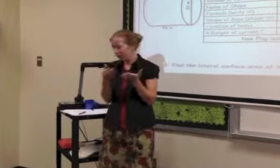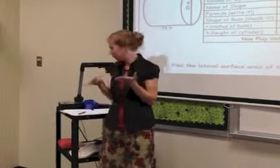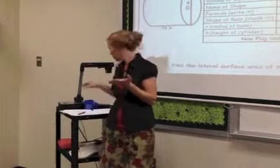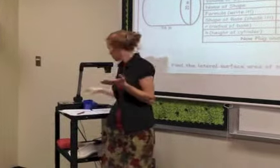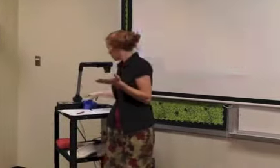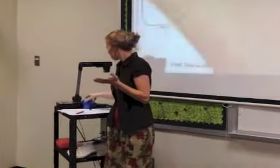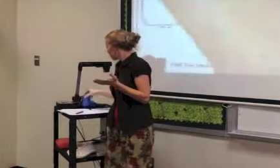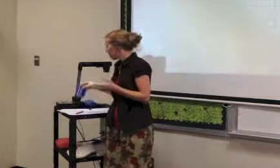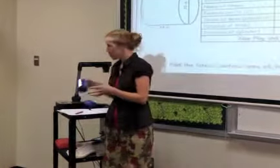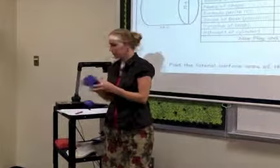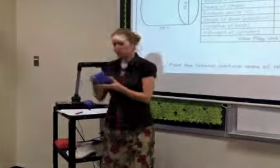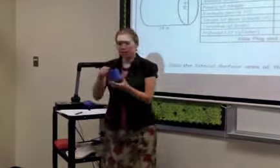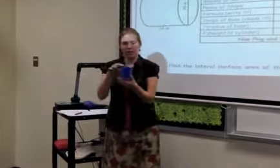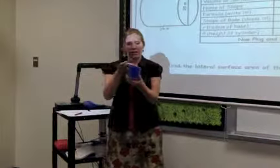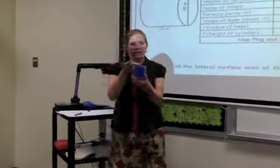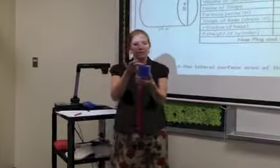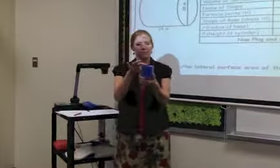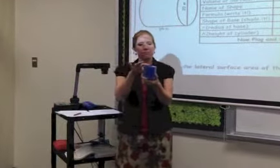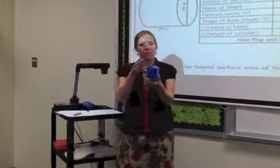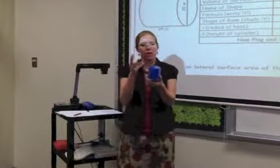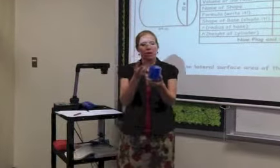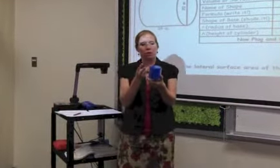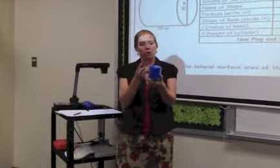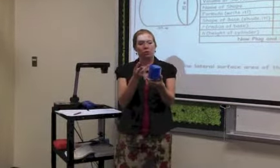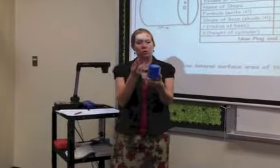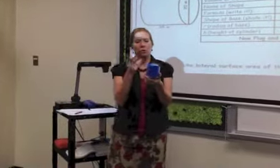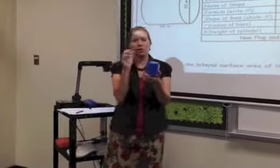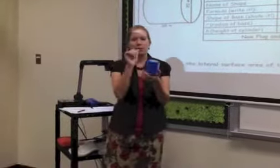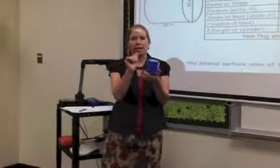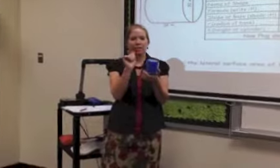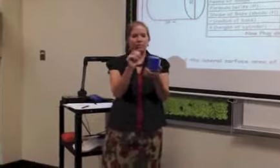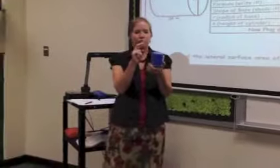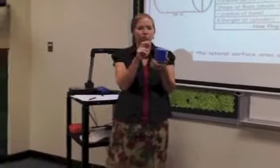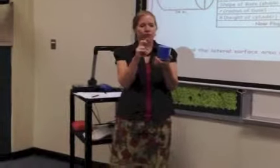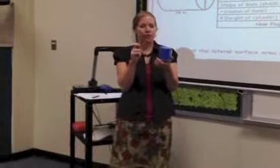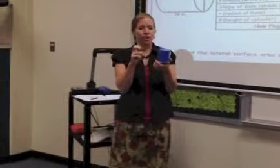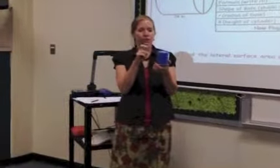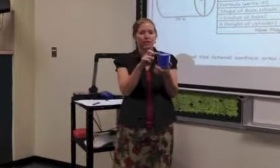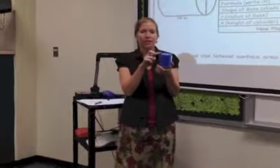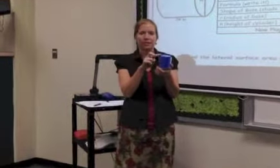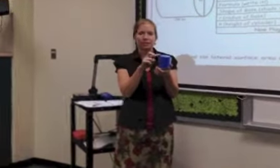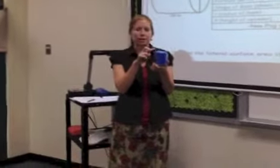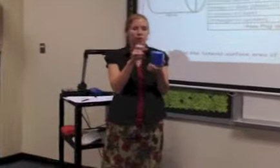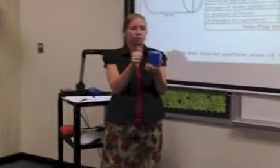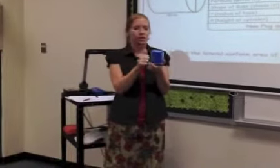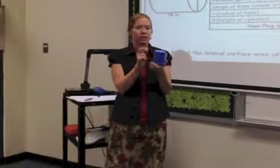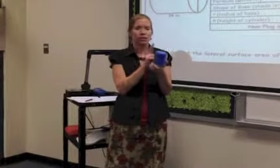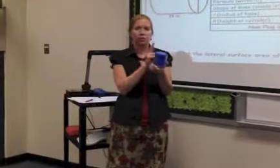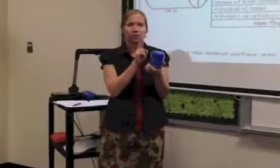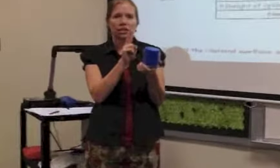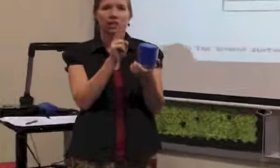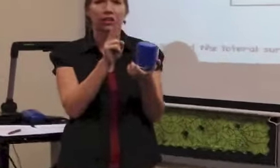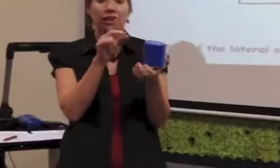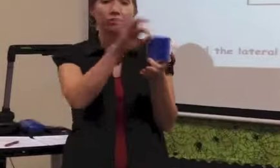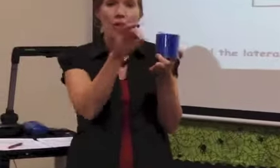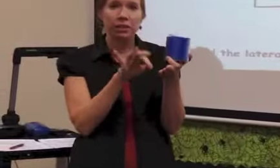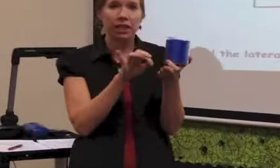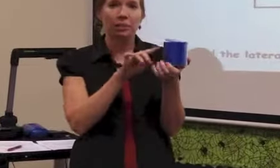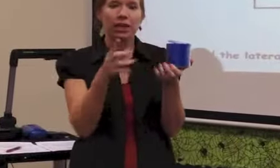here. Okay. We're going to be able to figure out this with using a formula, but I